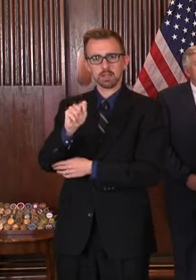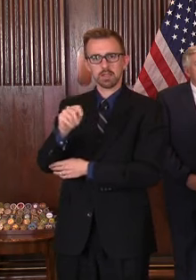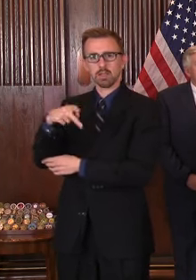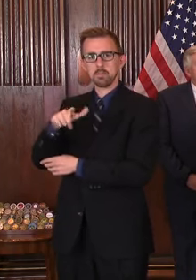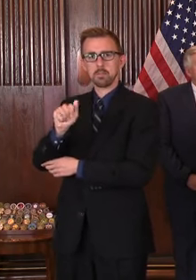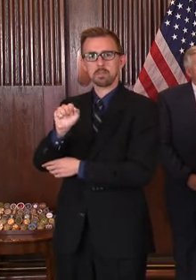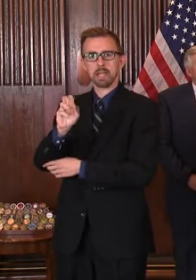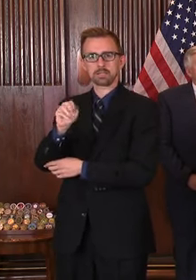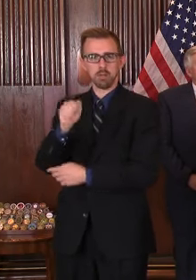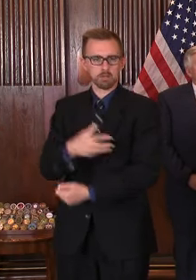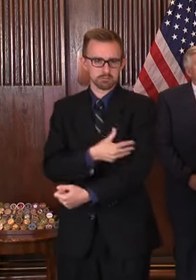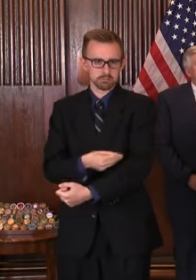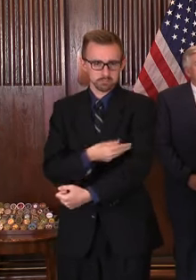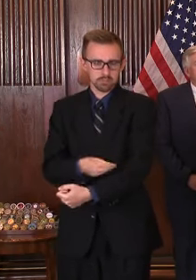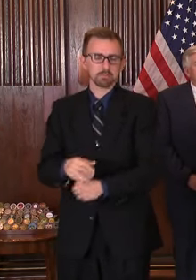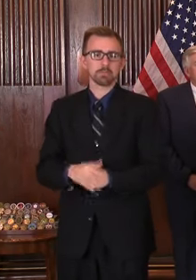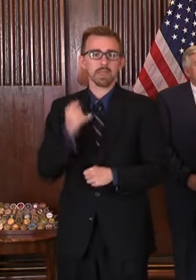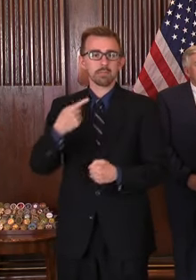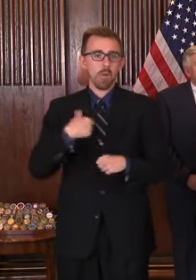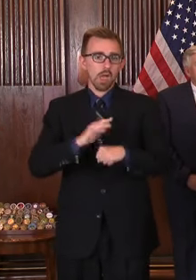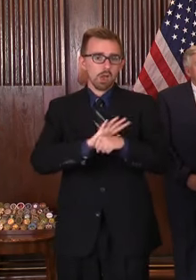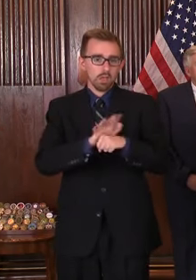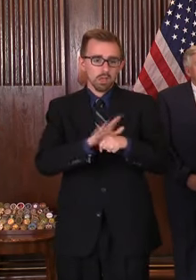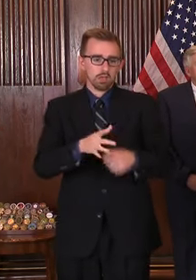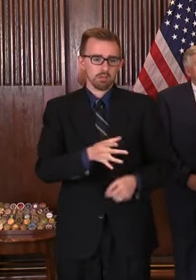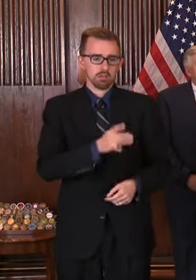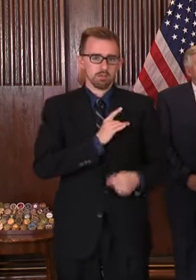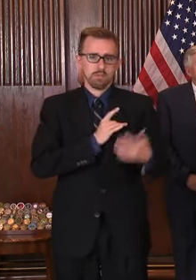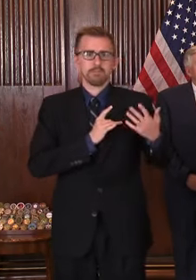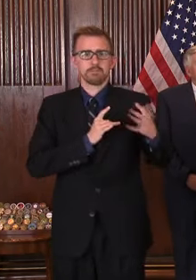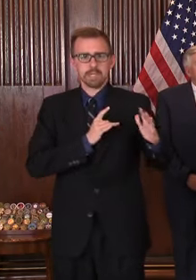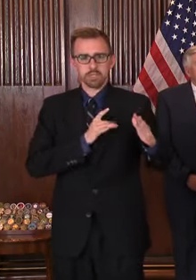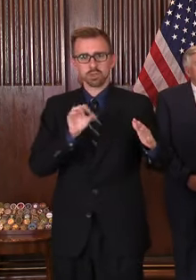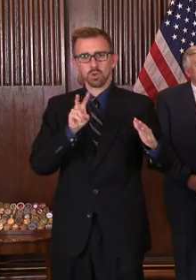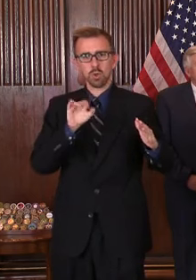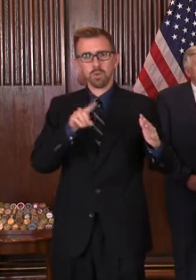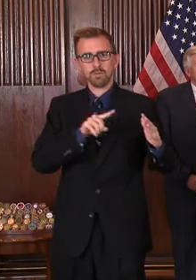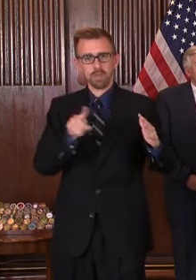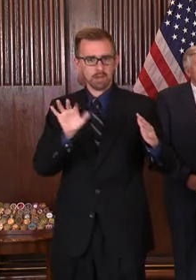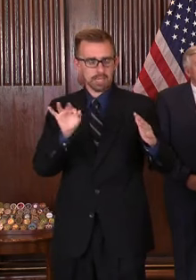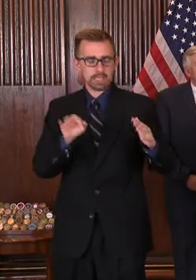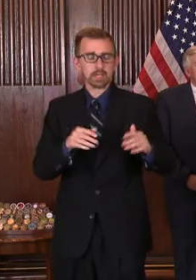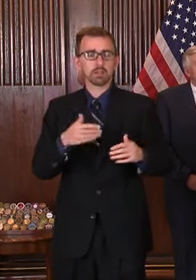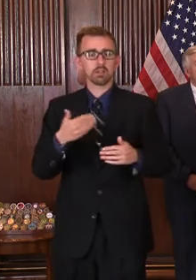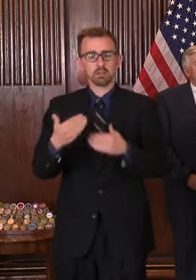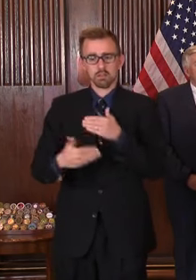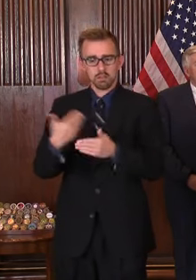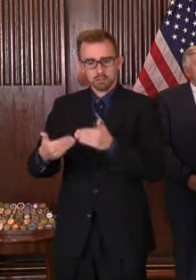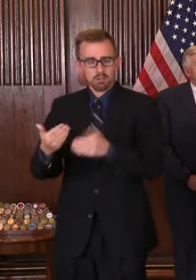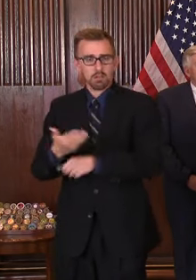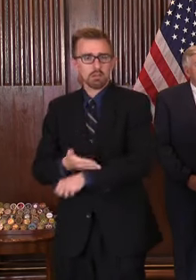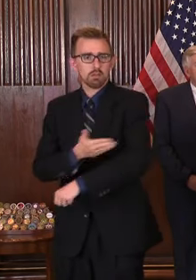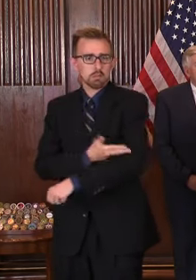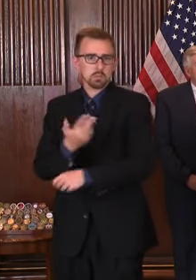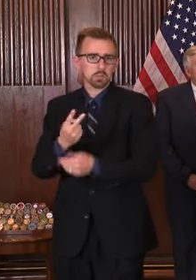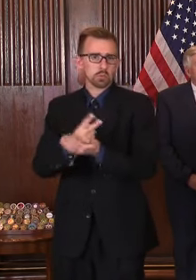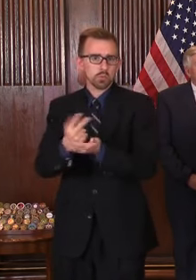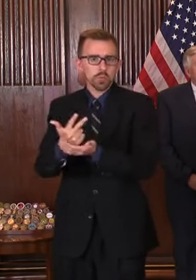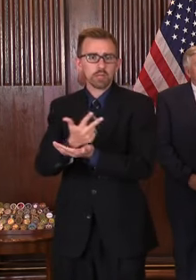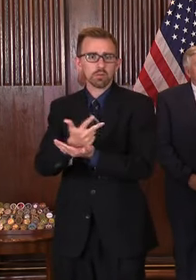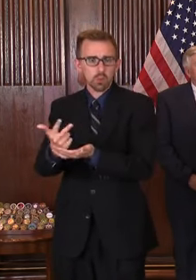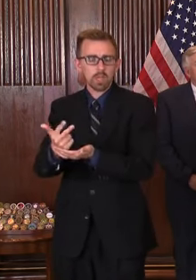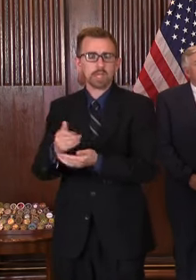that would be where if a patient had coronavirus infection, they had the COVID disease, After a few weeks, when they're better, maybe 3 weeks,